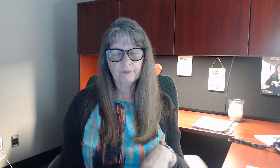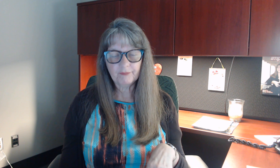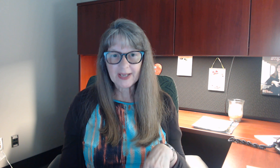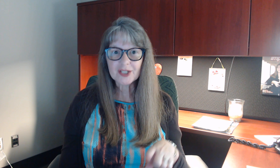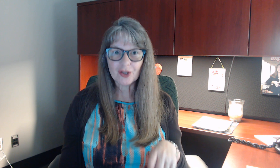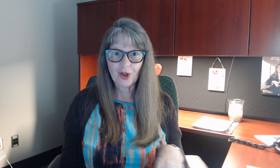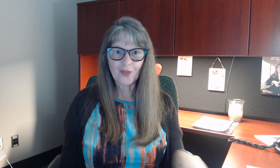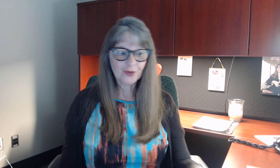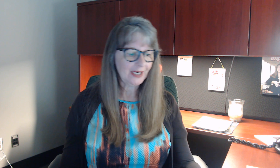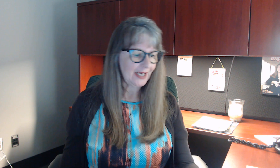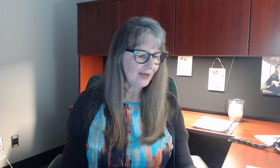Face cloth, couldn't get it out.